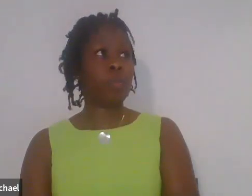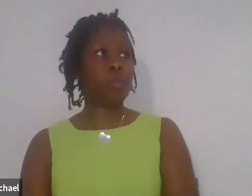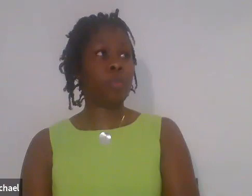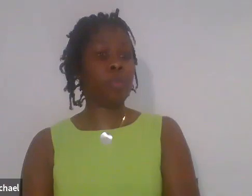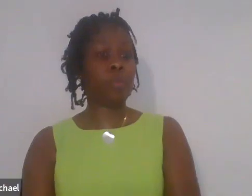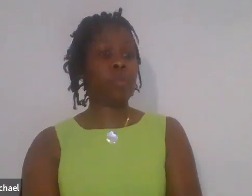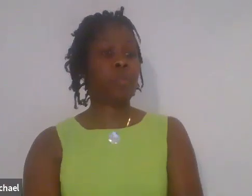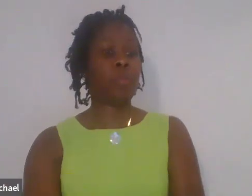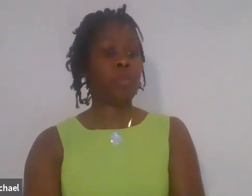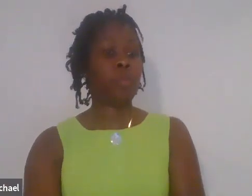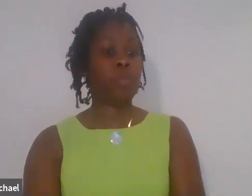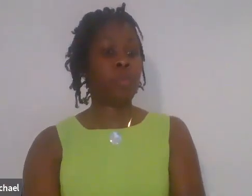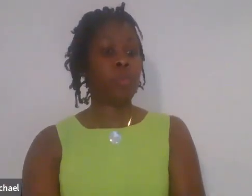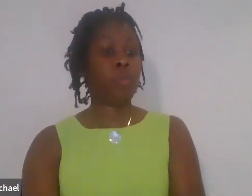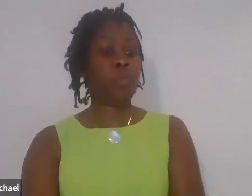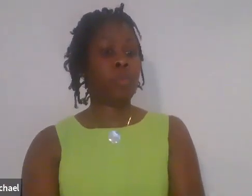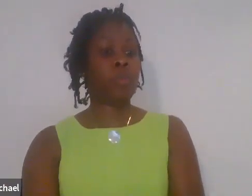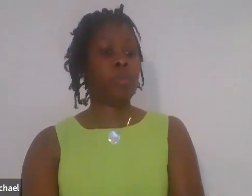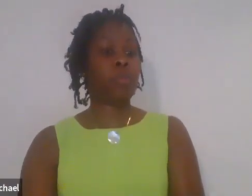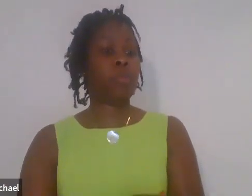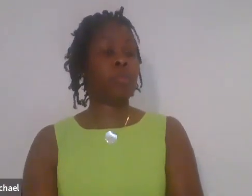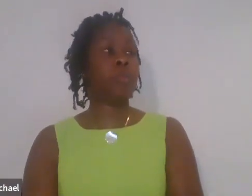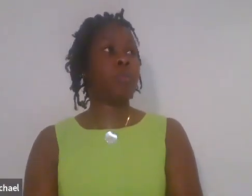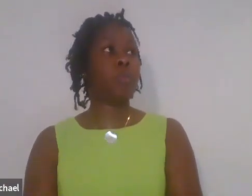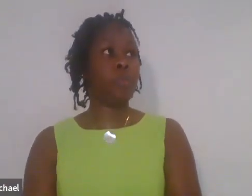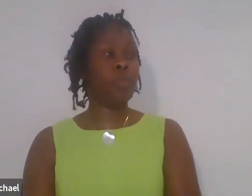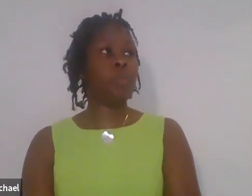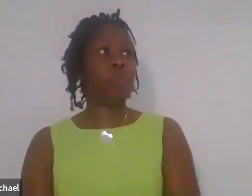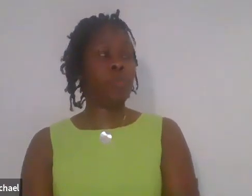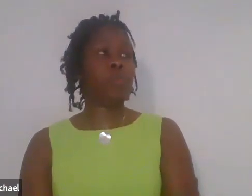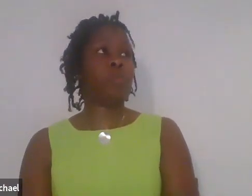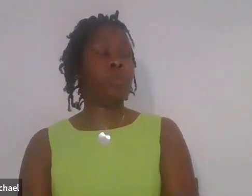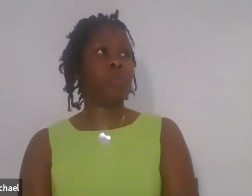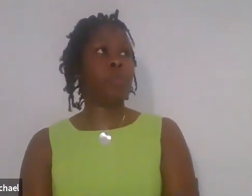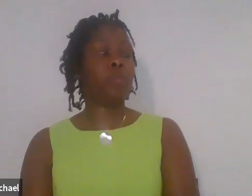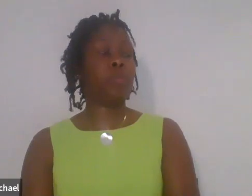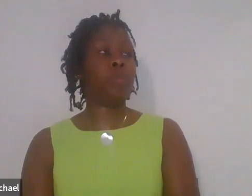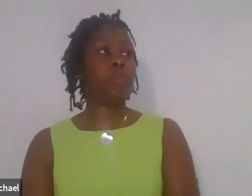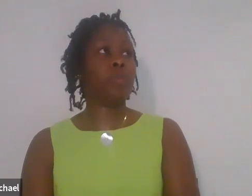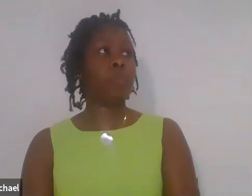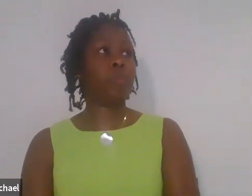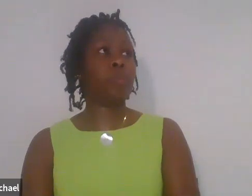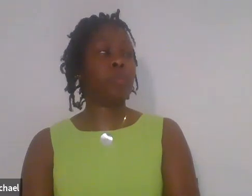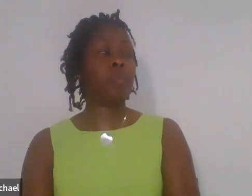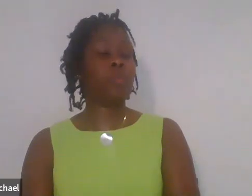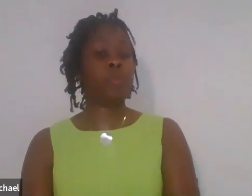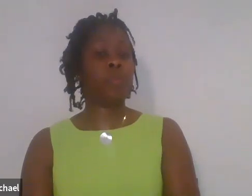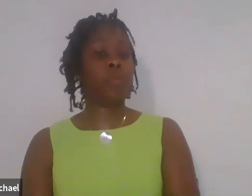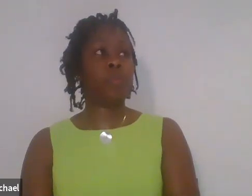questions, take a small break and respond to other reactions from the audience, and then take other 3 questions and a